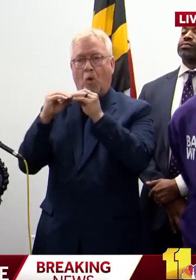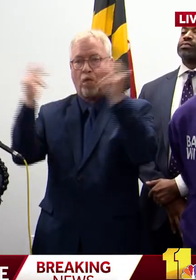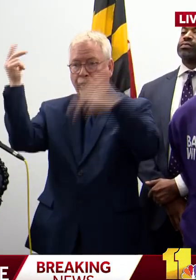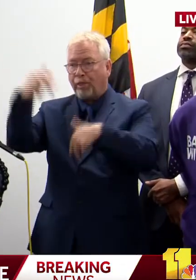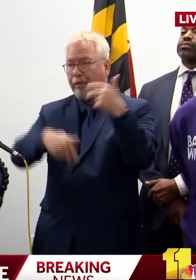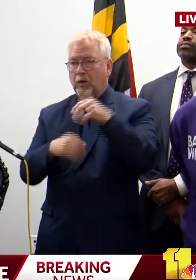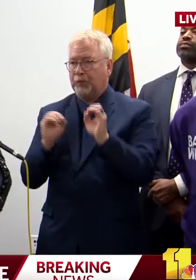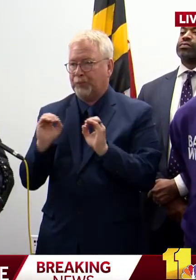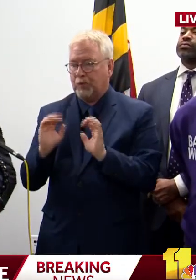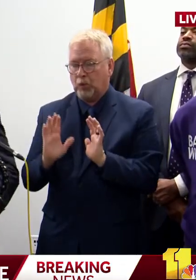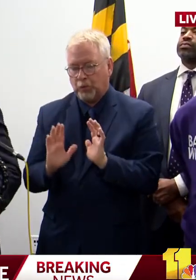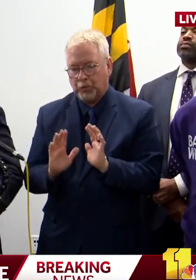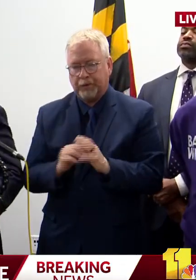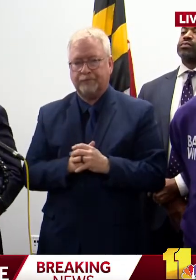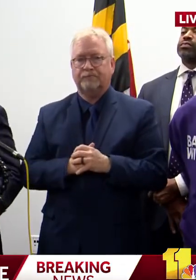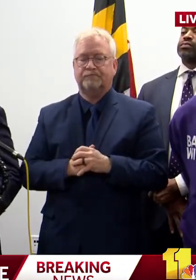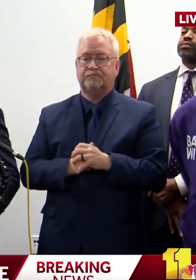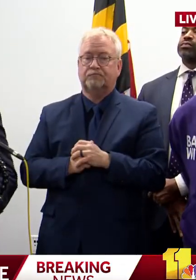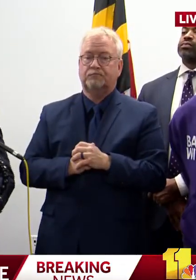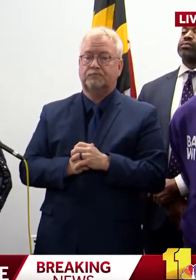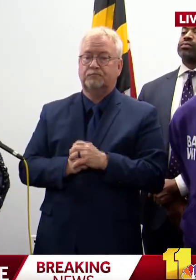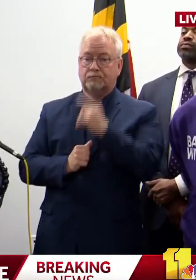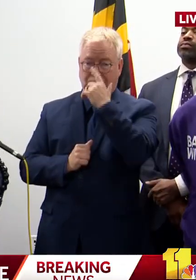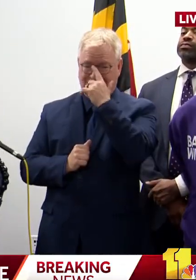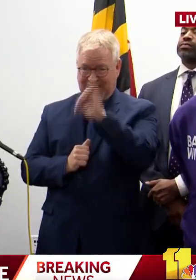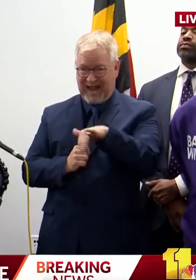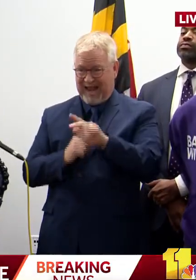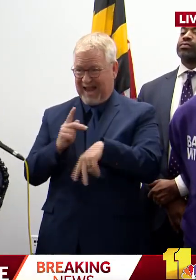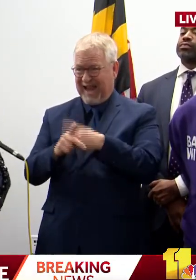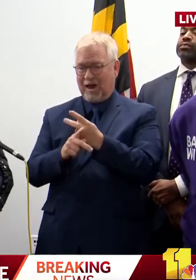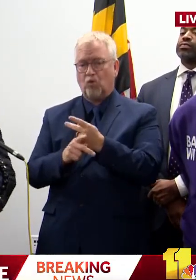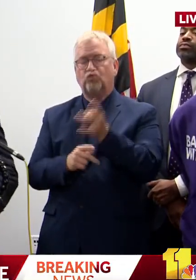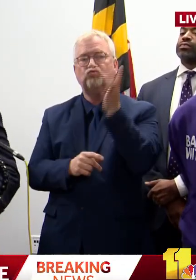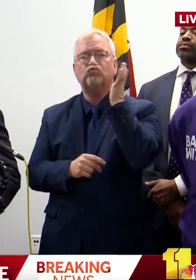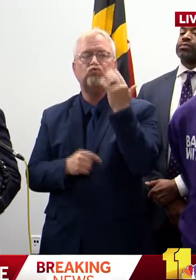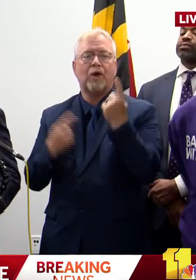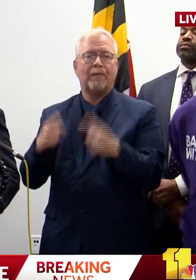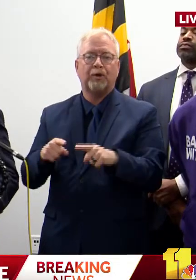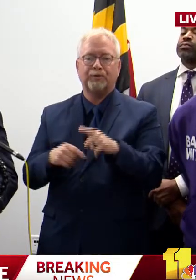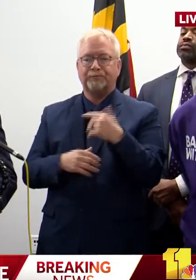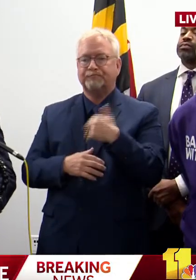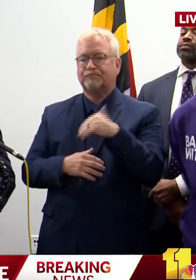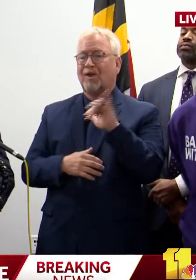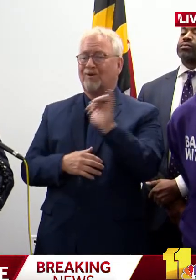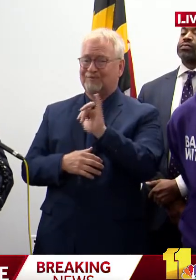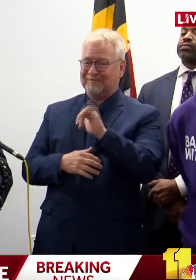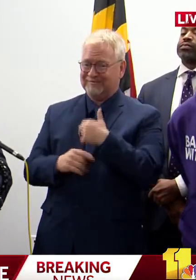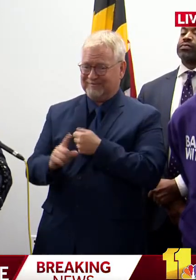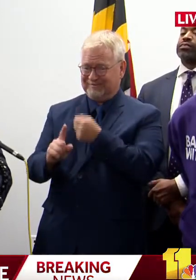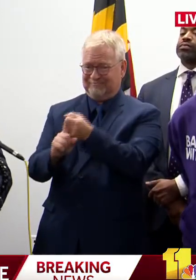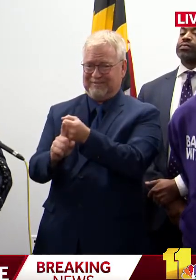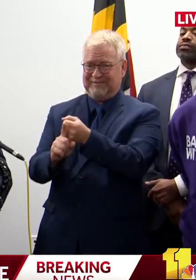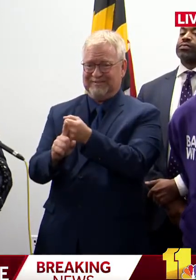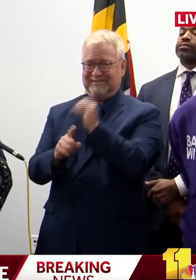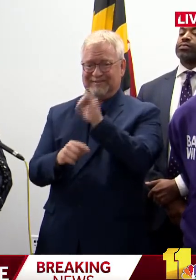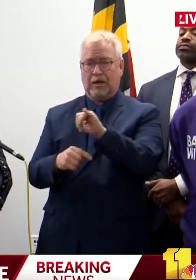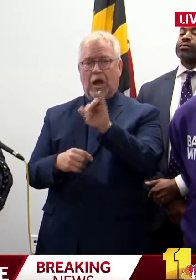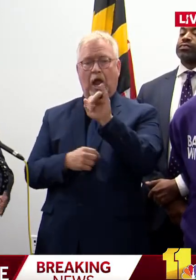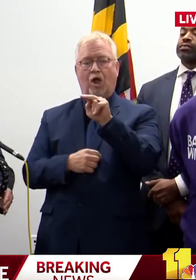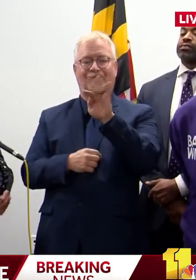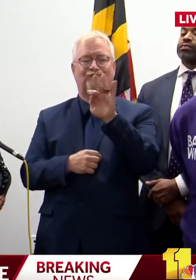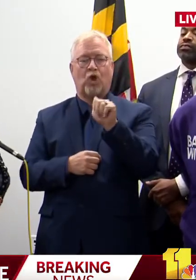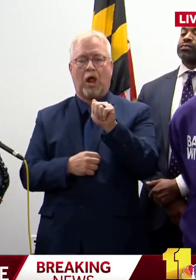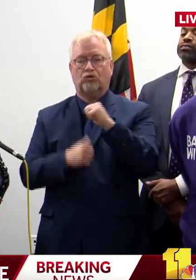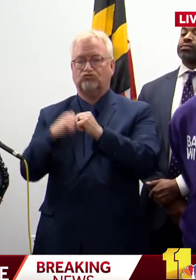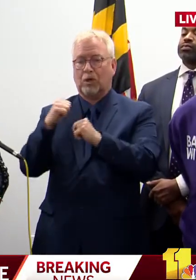When you have a catastrophic event like this that affects transportation infrastructure that's critically important to our community and to